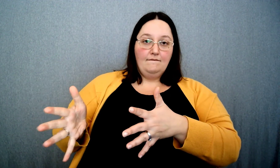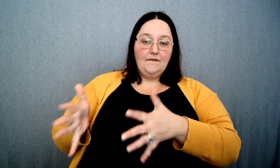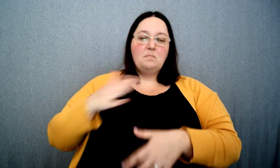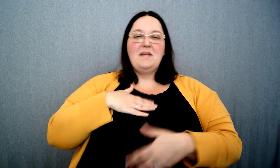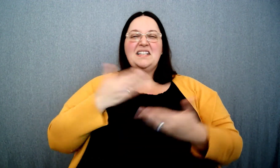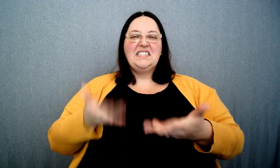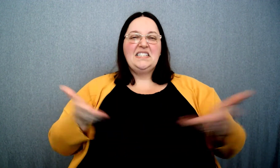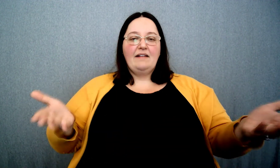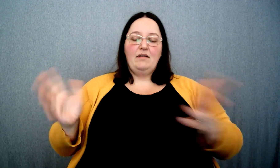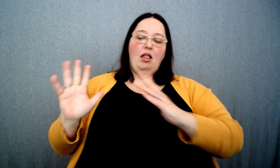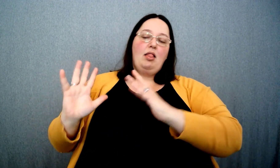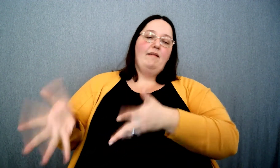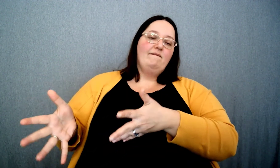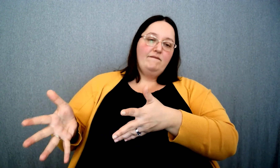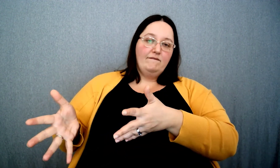So my stuff, I left there.